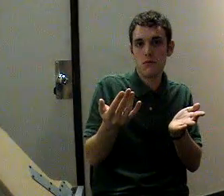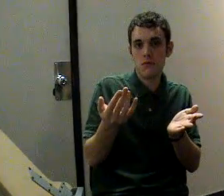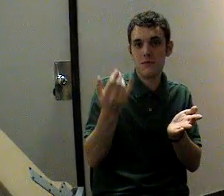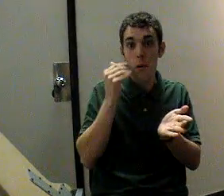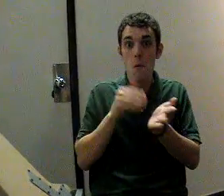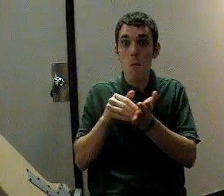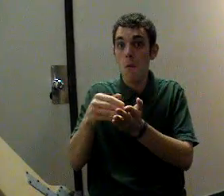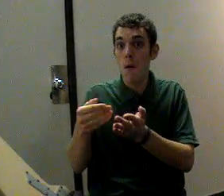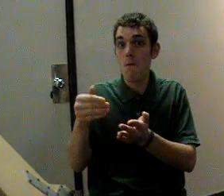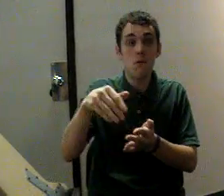also.